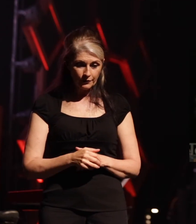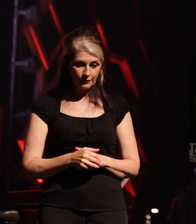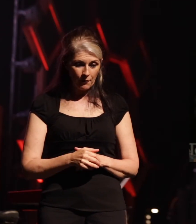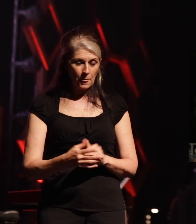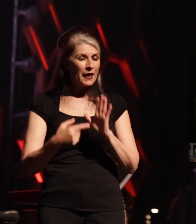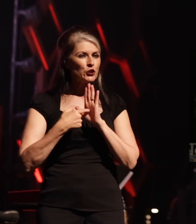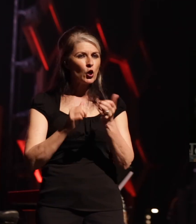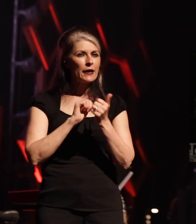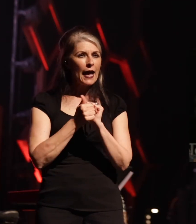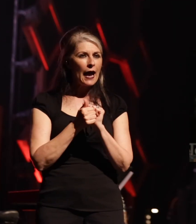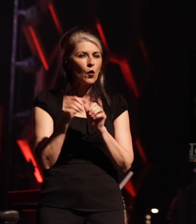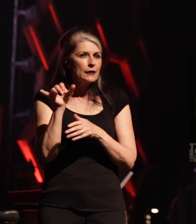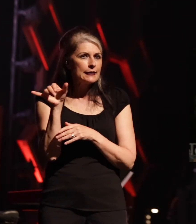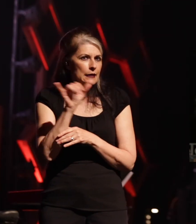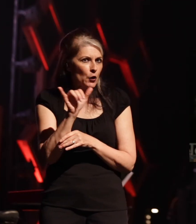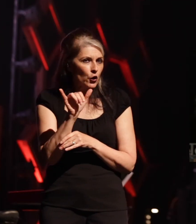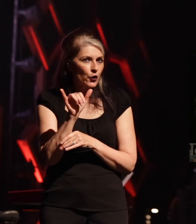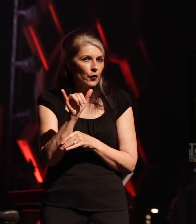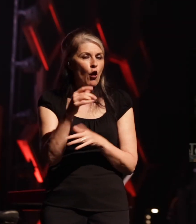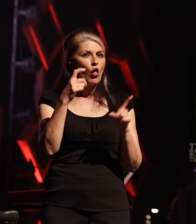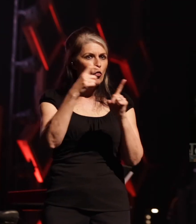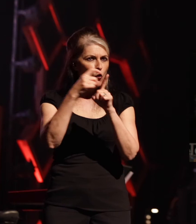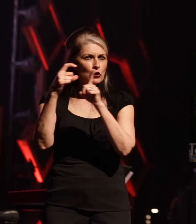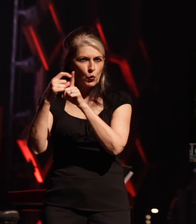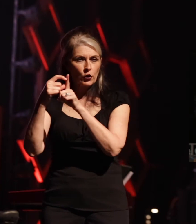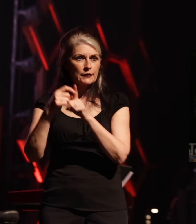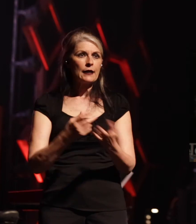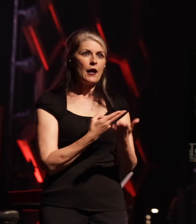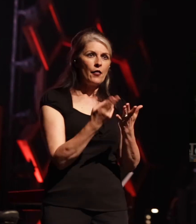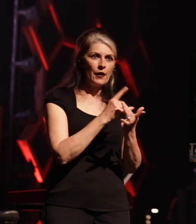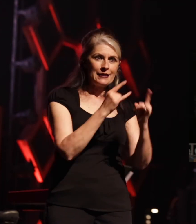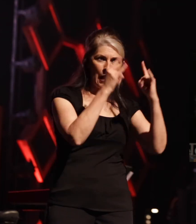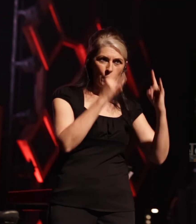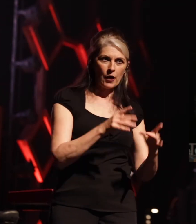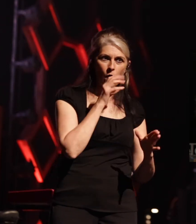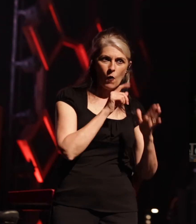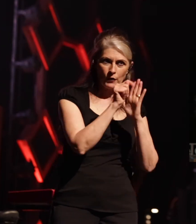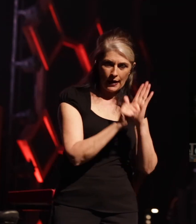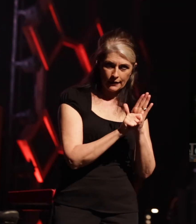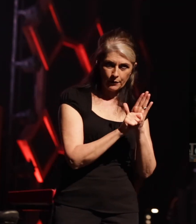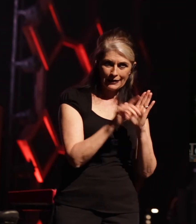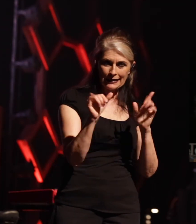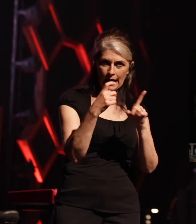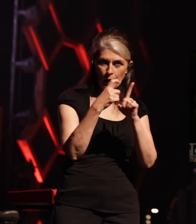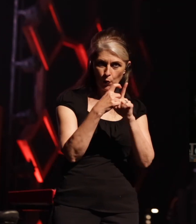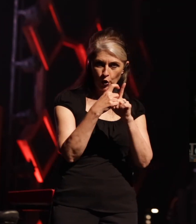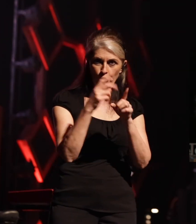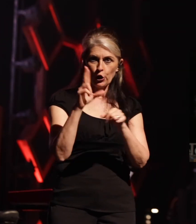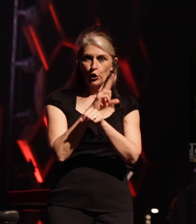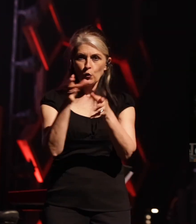those words are. The tabernacle of the Old Testament, same word being used to describe Jesus who came